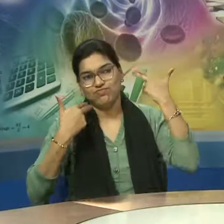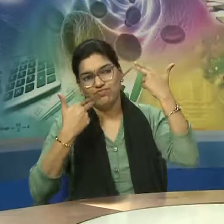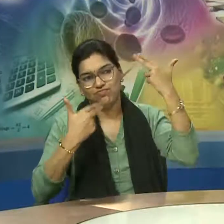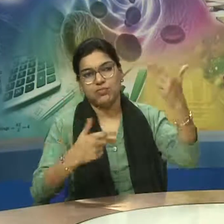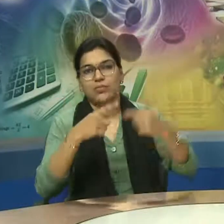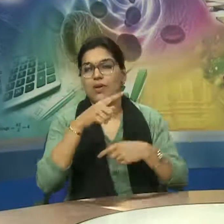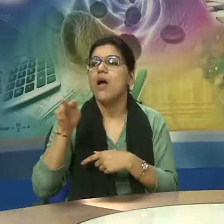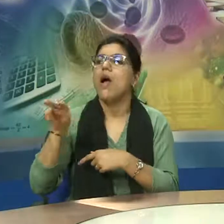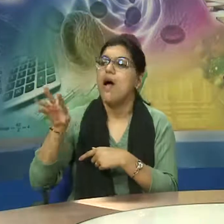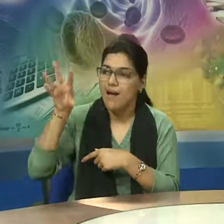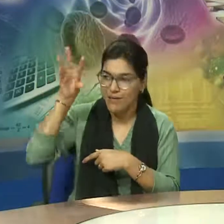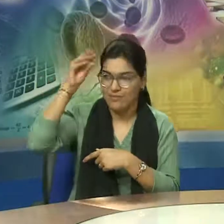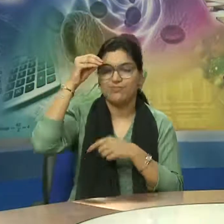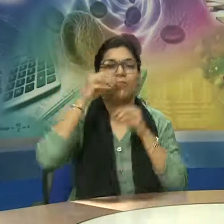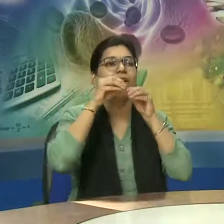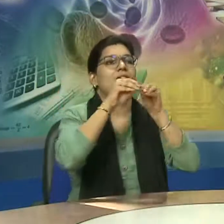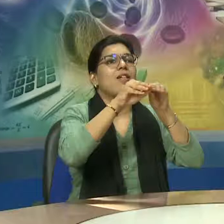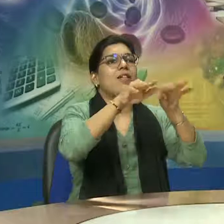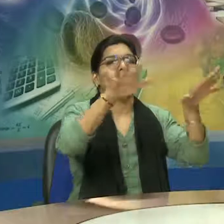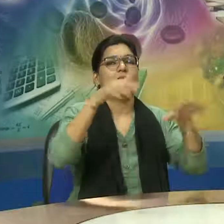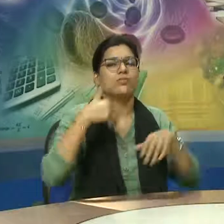I'm sorry, but you